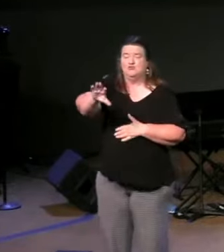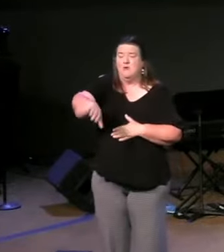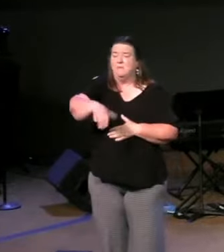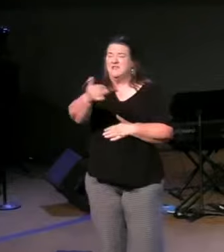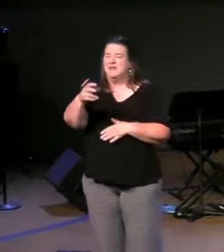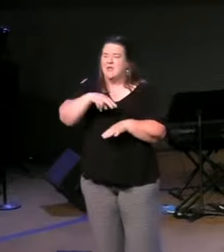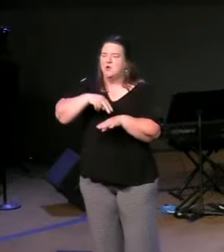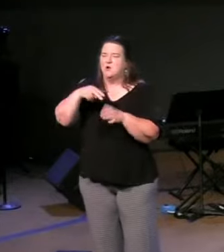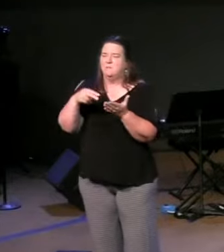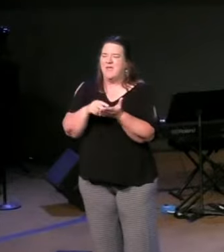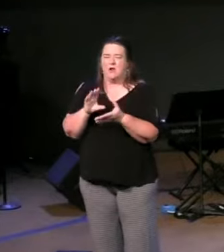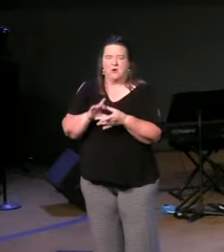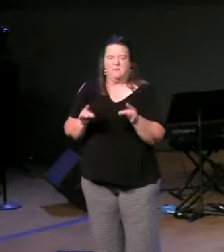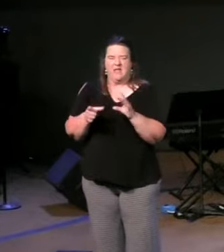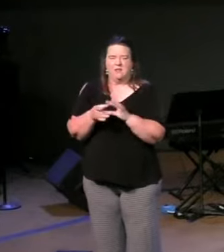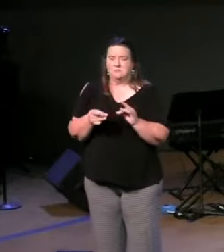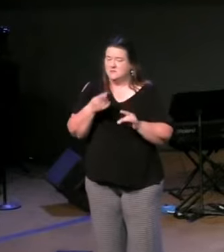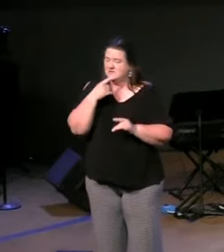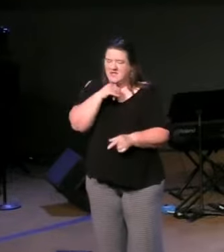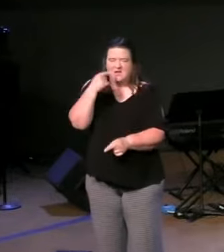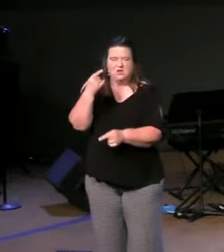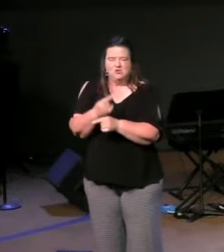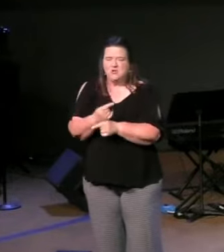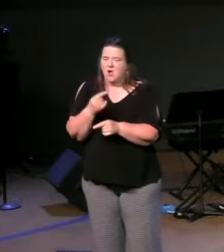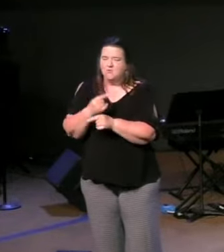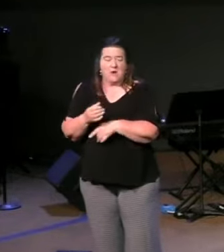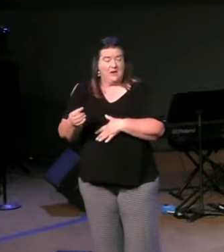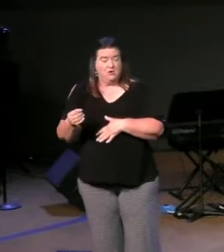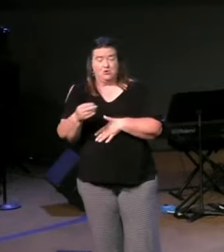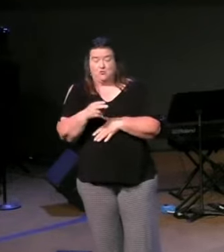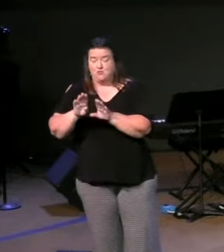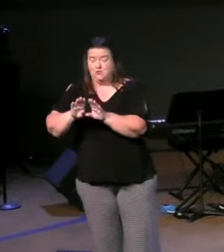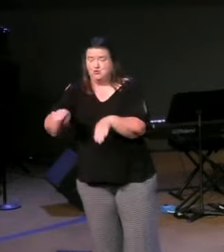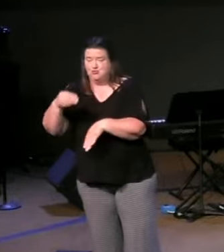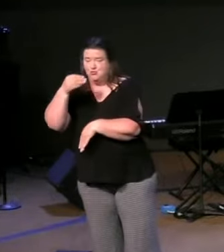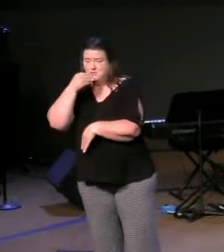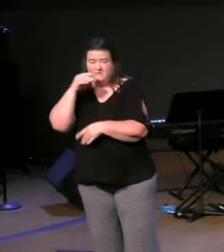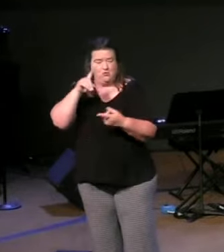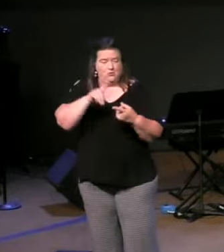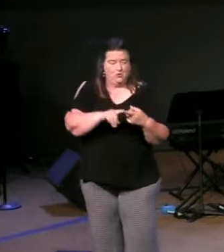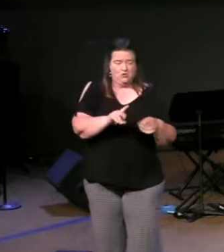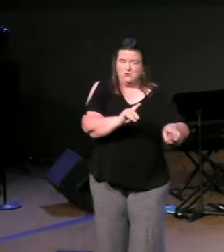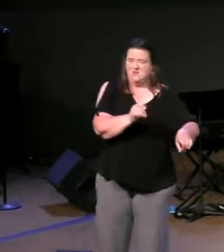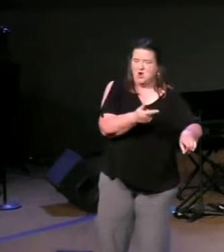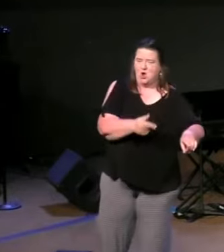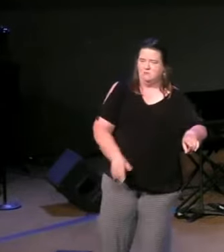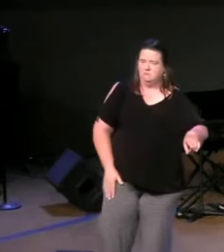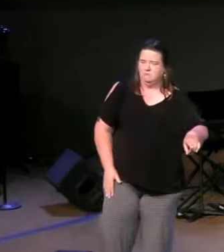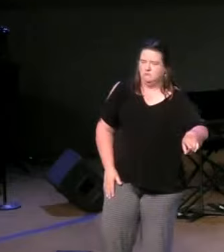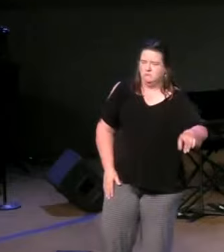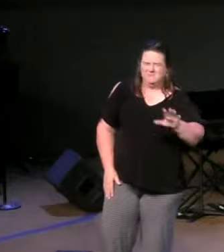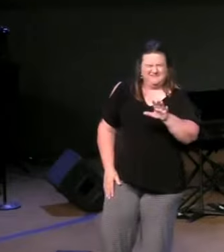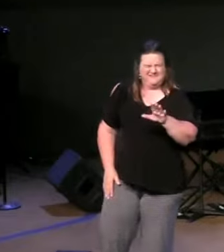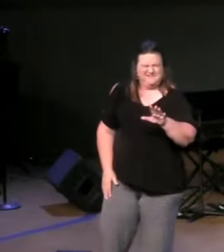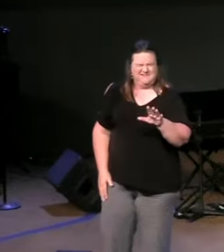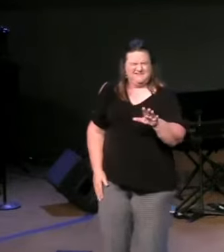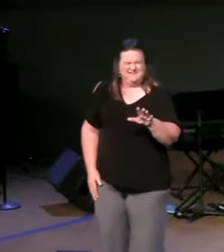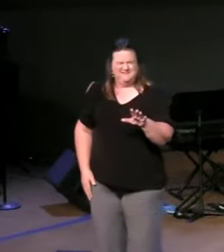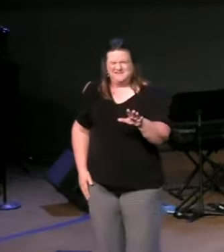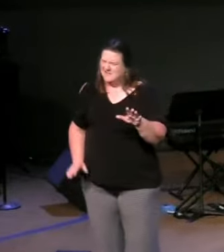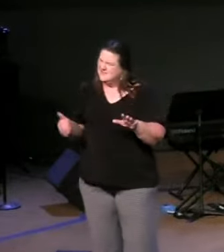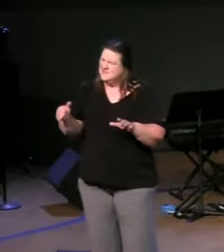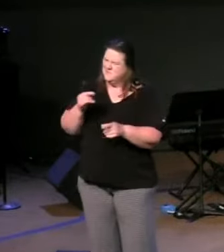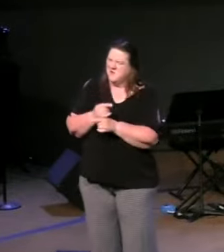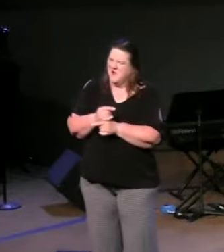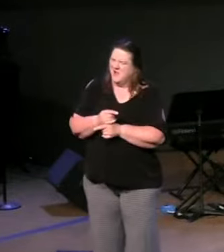saying that it's not right to throw food for children and give it to pets. Yeah, that seems about right, right? You